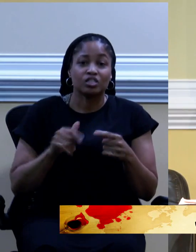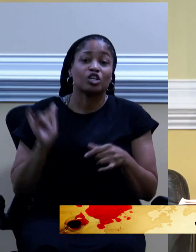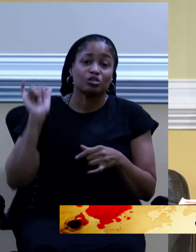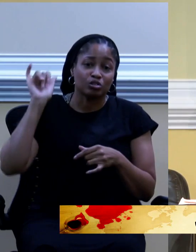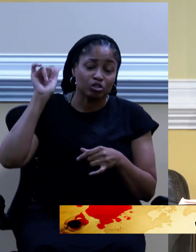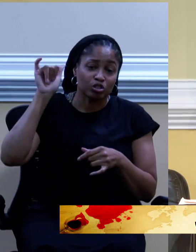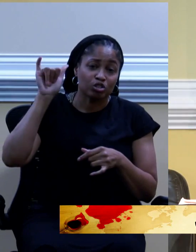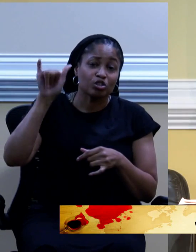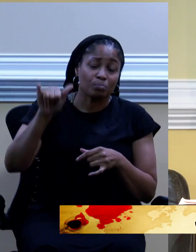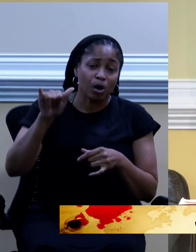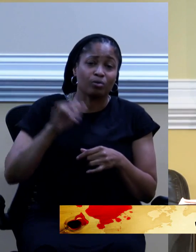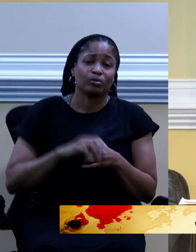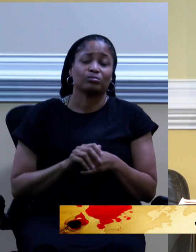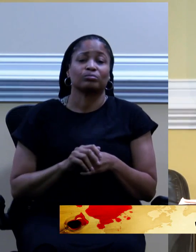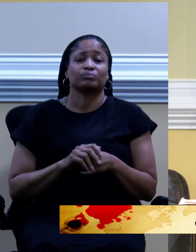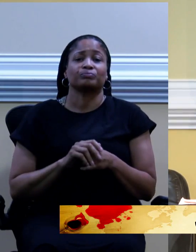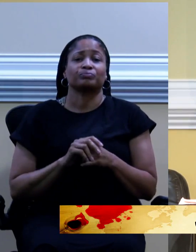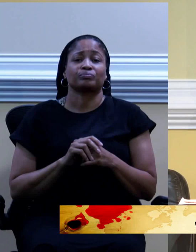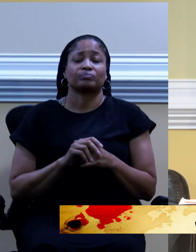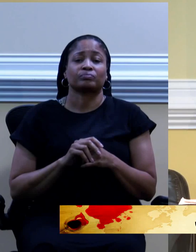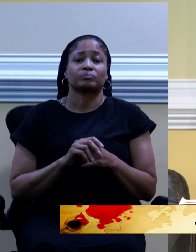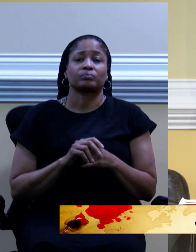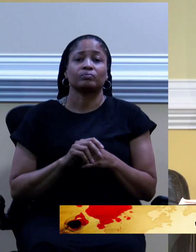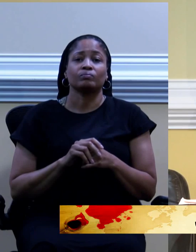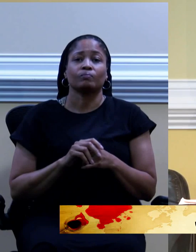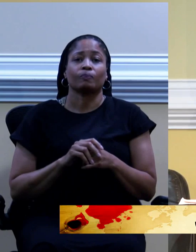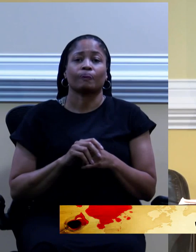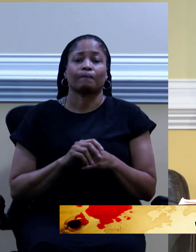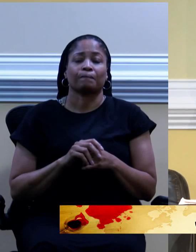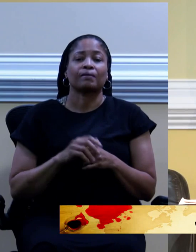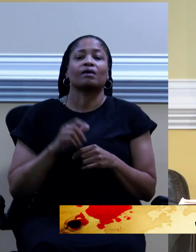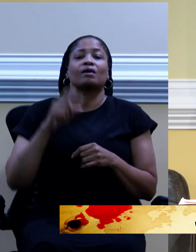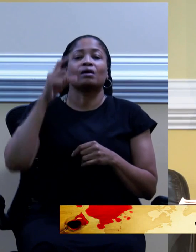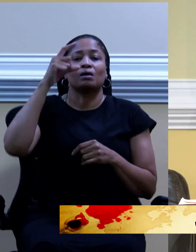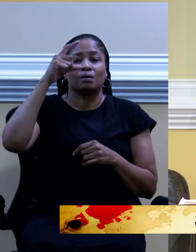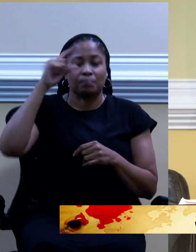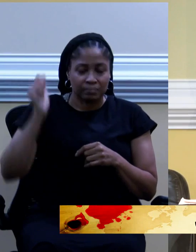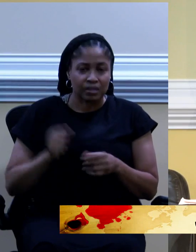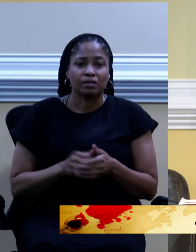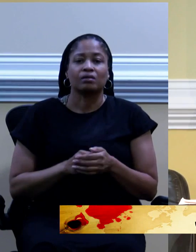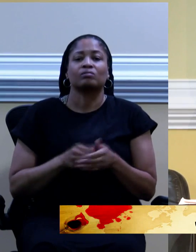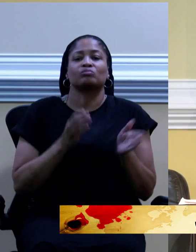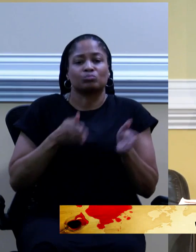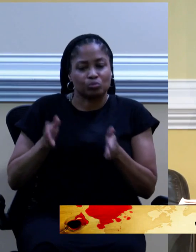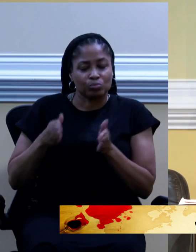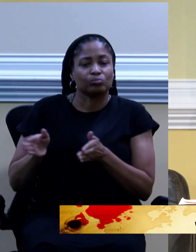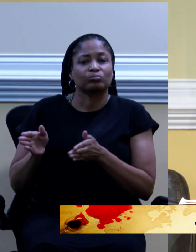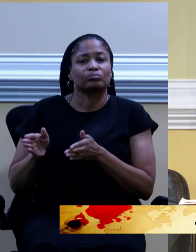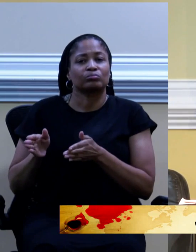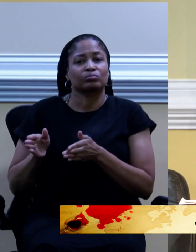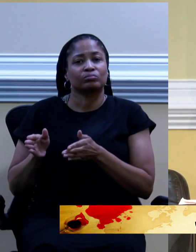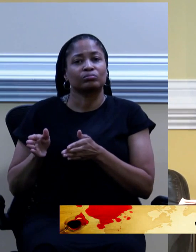feast bread. Of yes. Unleavened bread. Because it was the preparation.